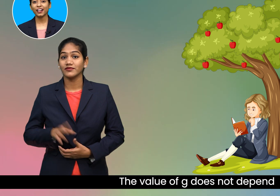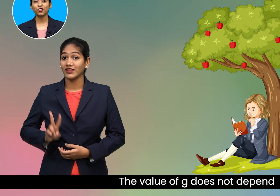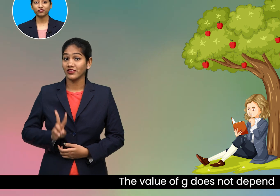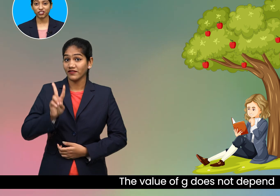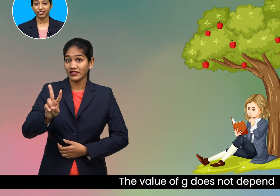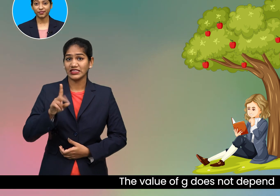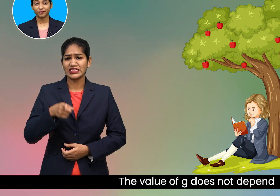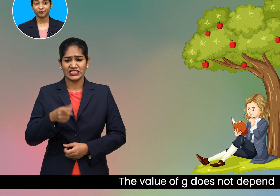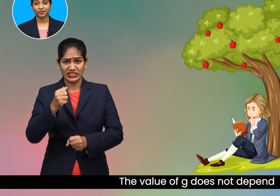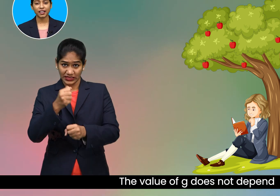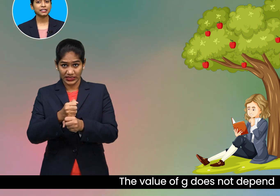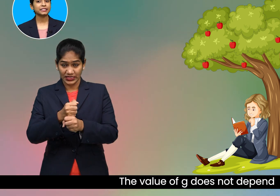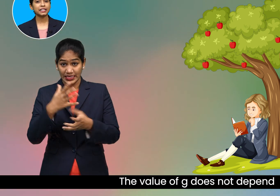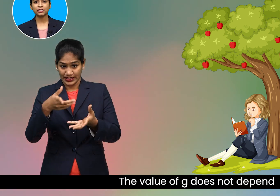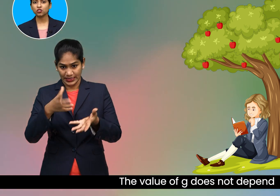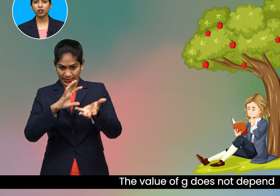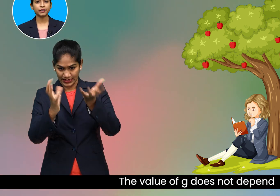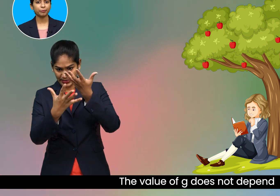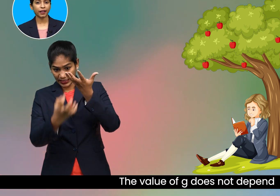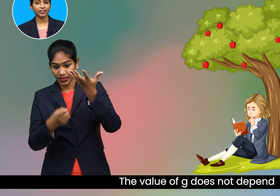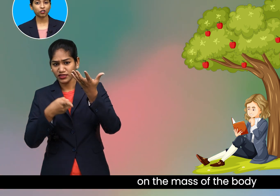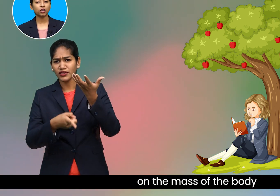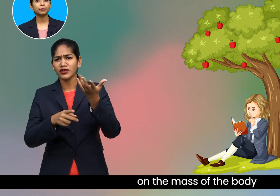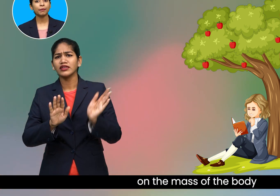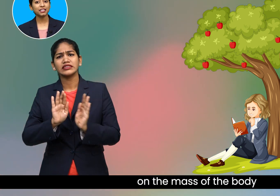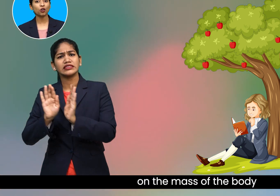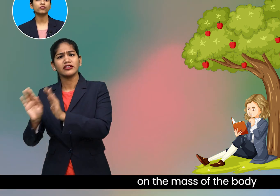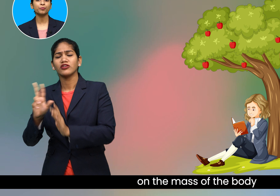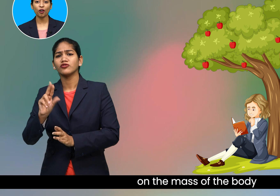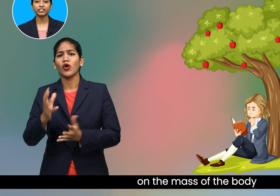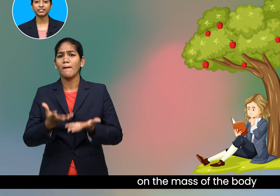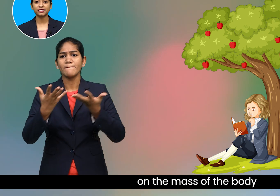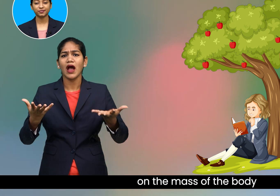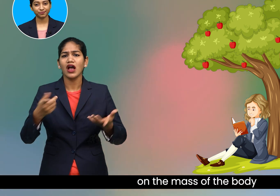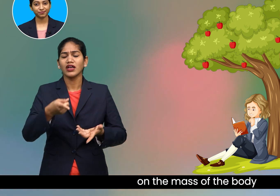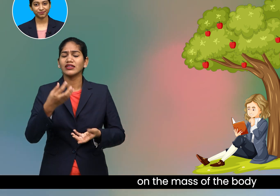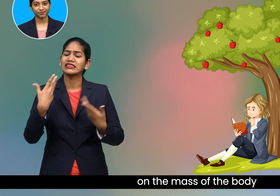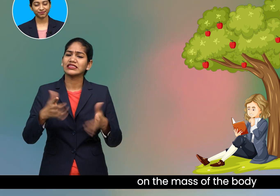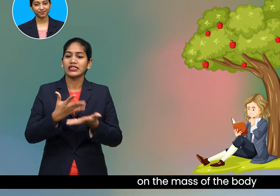The value of g does not depend on the mass of the body.